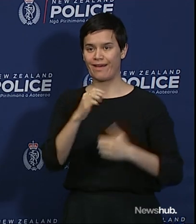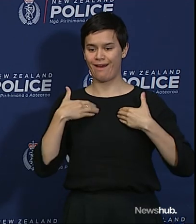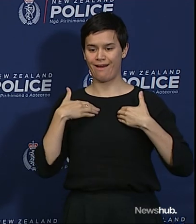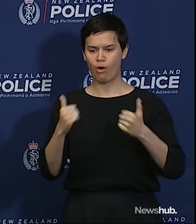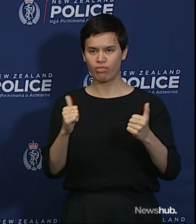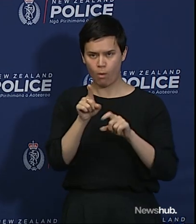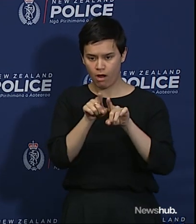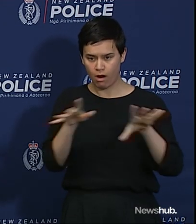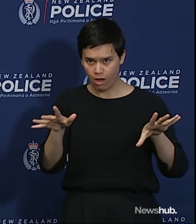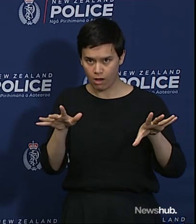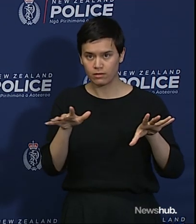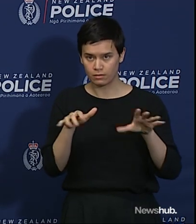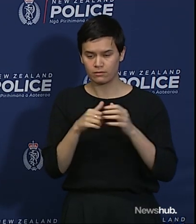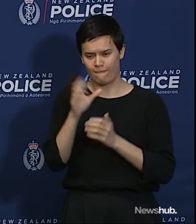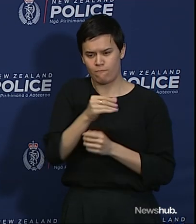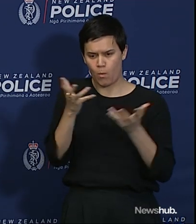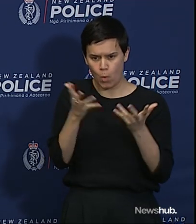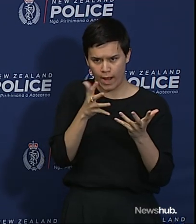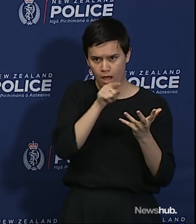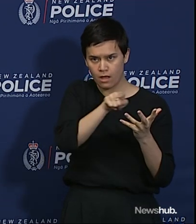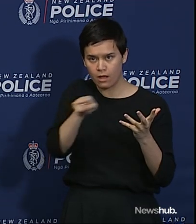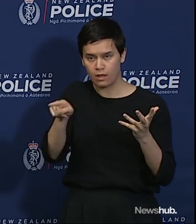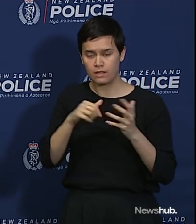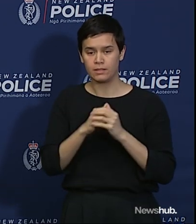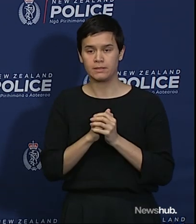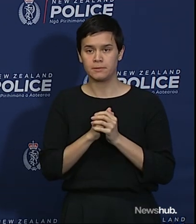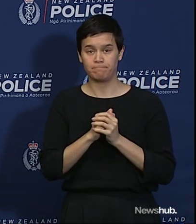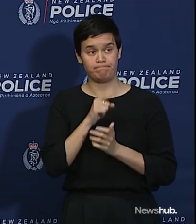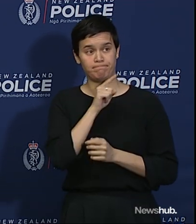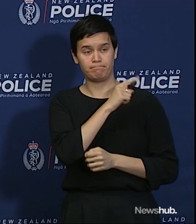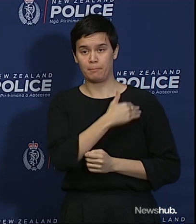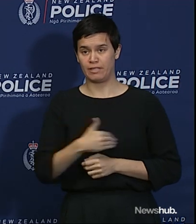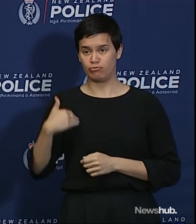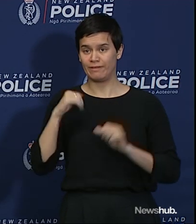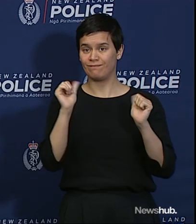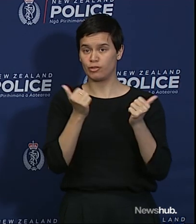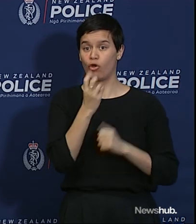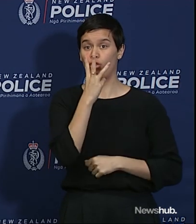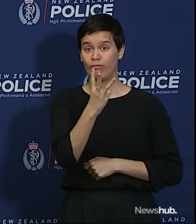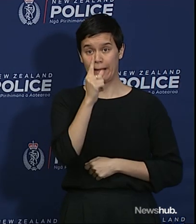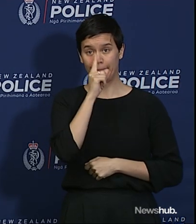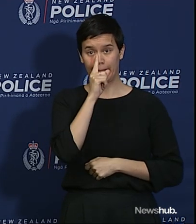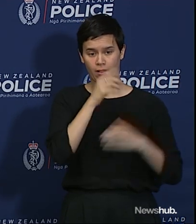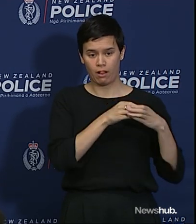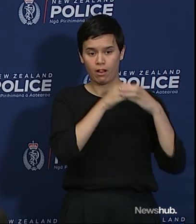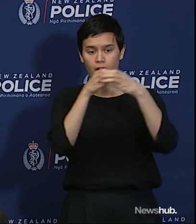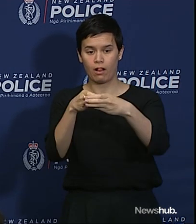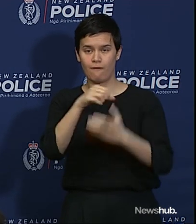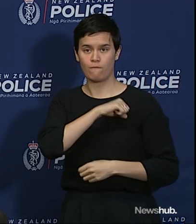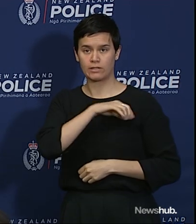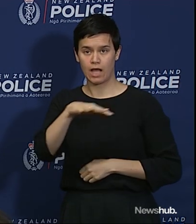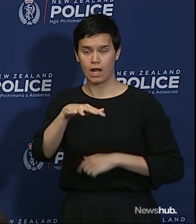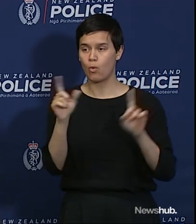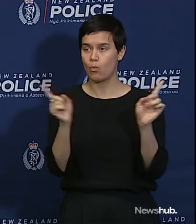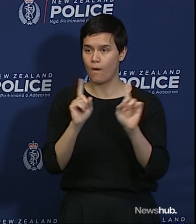time of the eruption. And the Ministry of Foreign Affairs and Trade have deployed a team of 3 to Whakatane to support